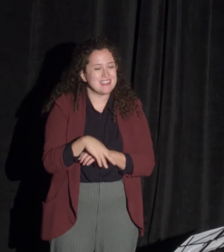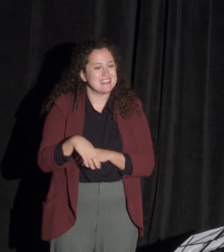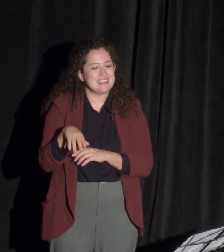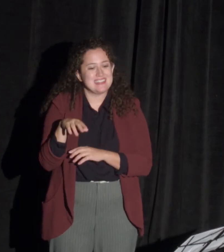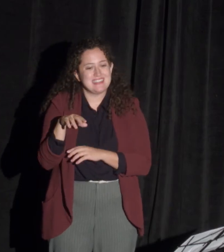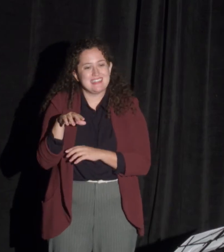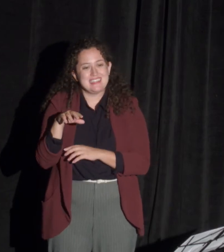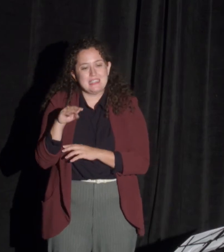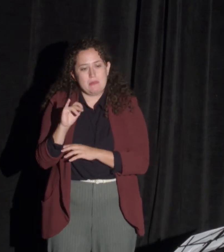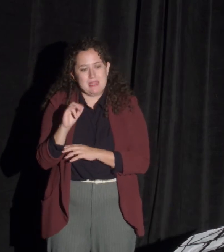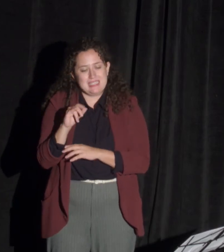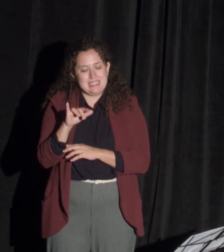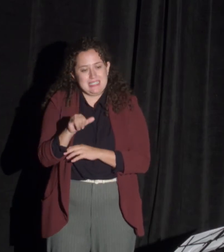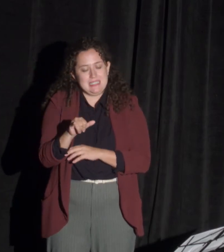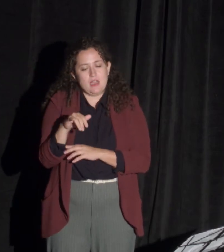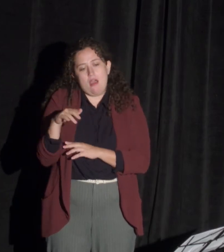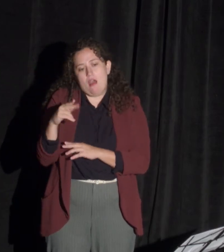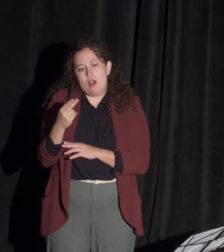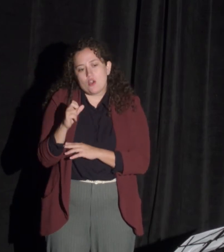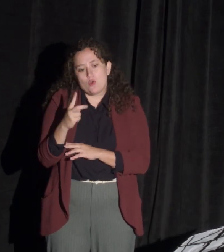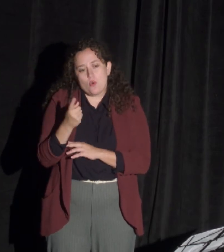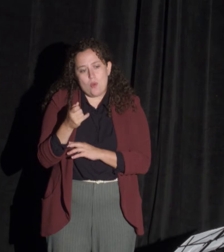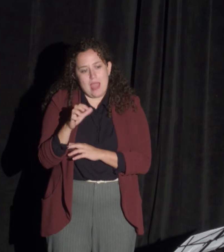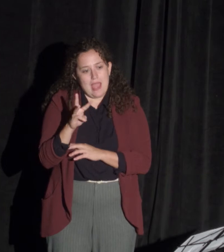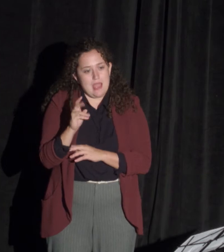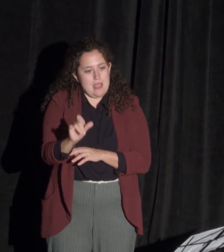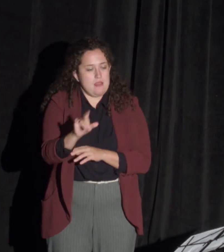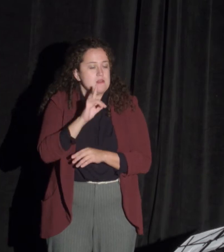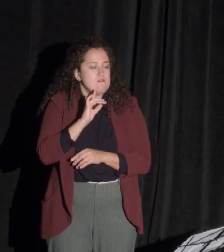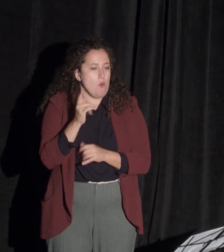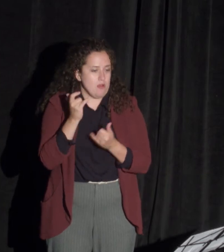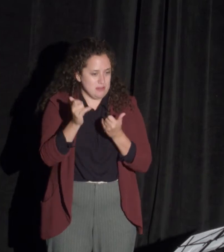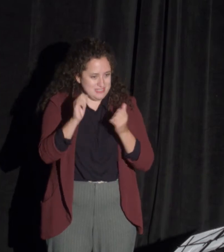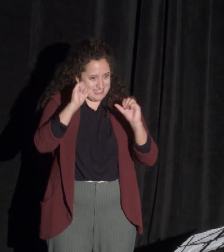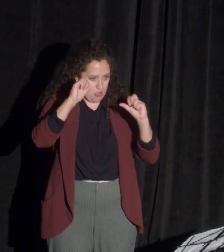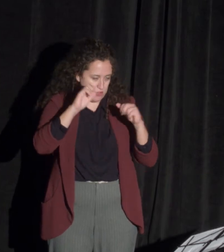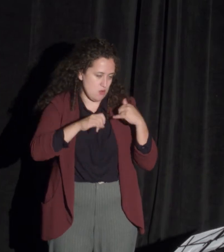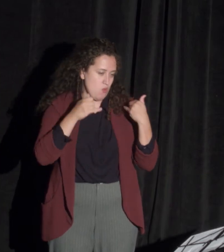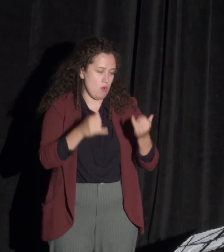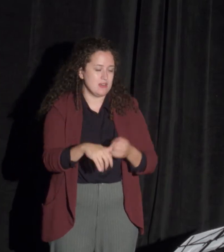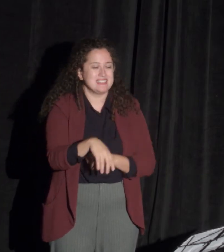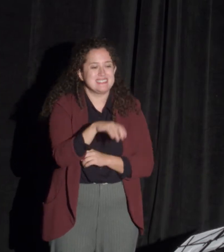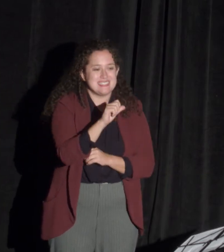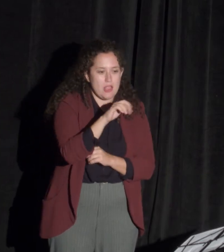Magazines for the Astounding Award, BK Ellison and Sarah Felix for the beautiful trophies,